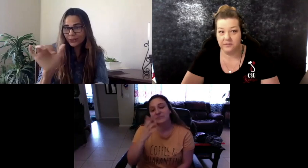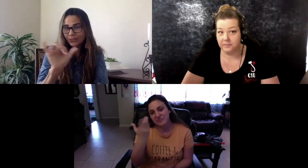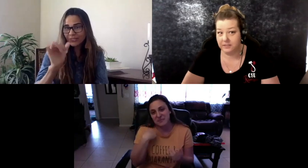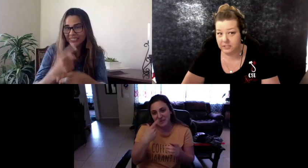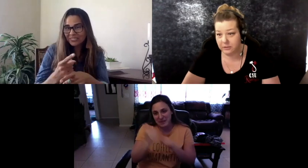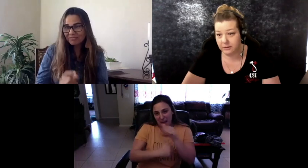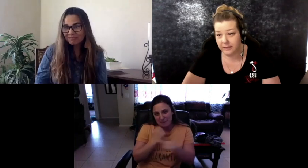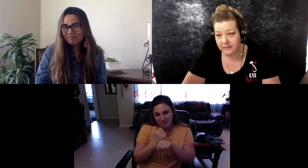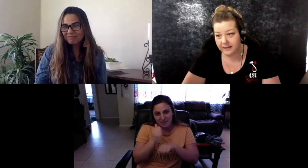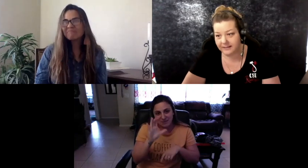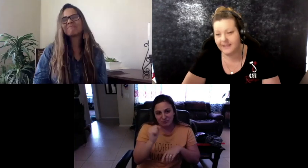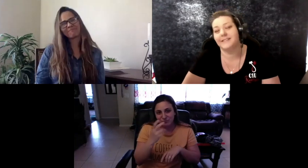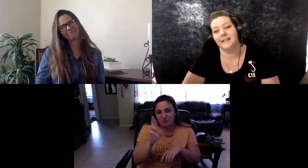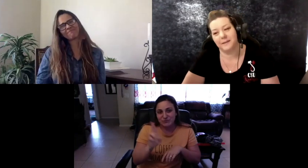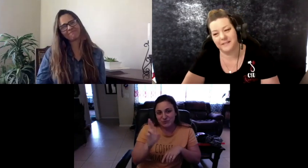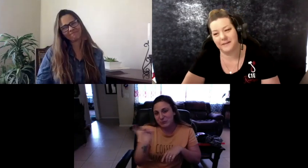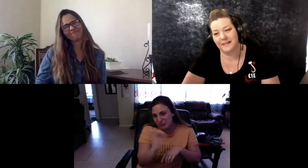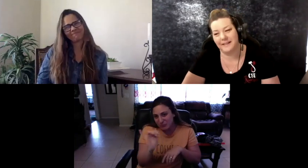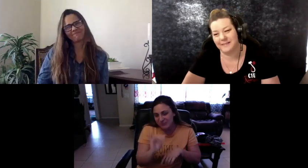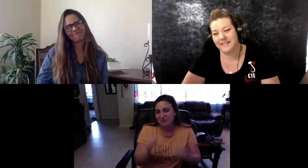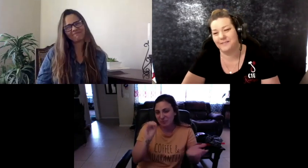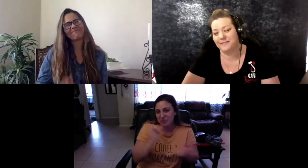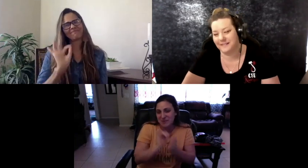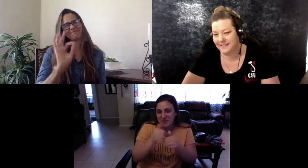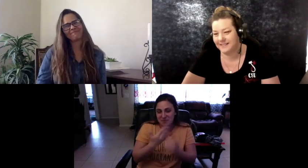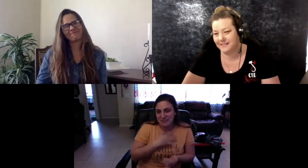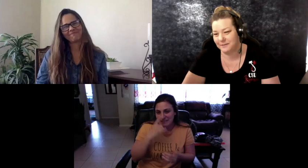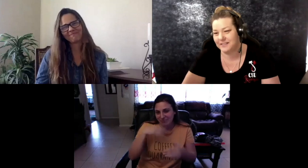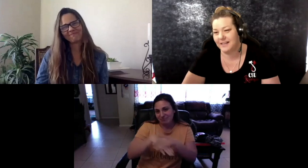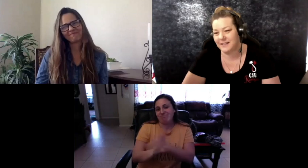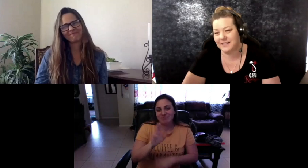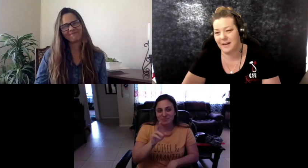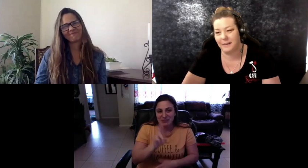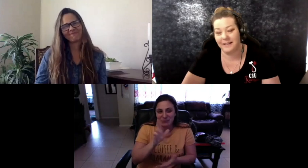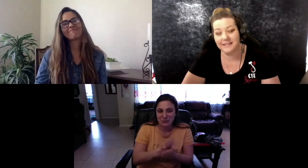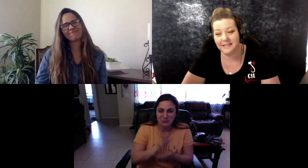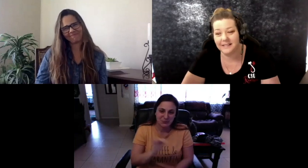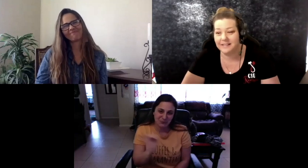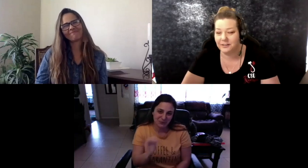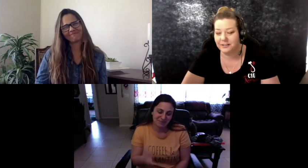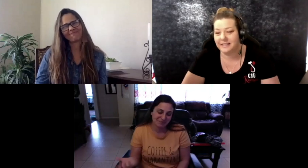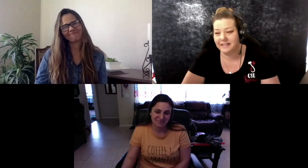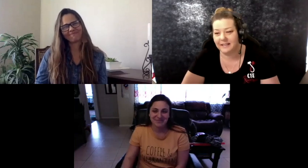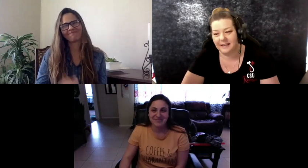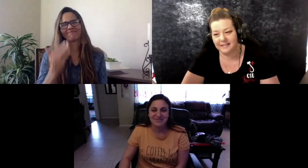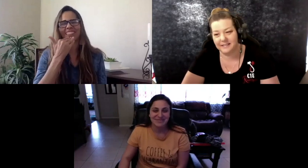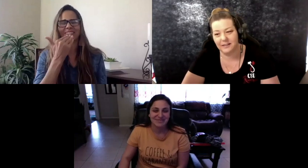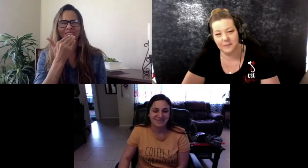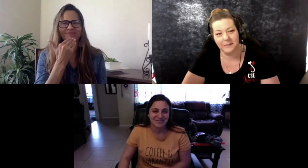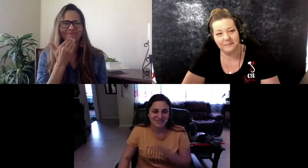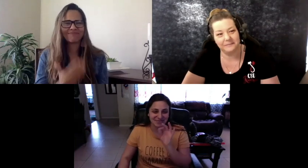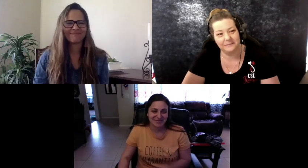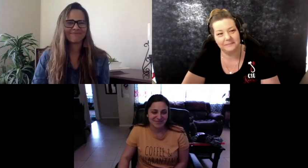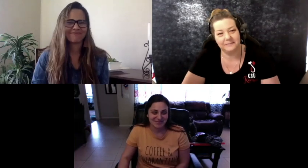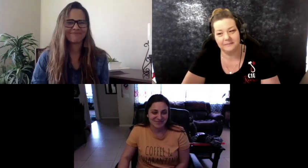And also mention that you are an alumni. Yes, I am also an alumnus of CSD Riverside. So that's how my kids started attending CSDR as